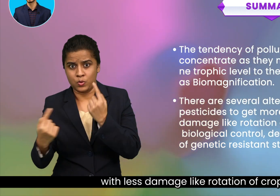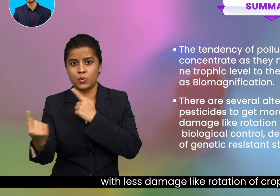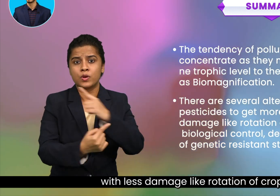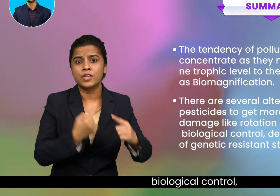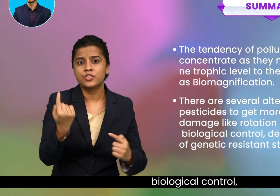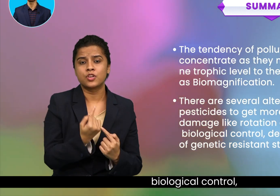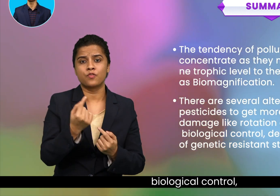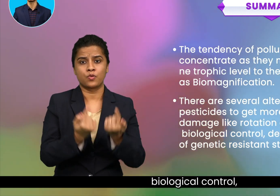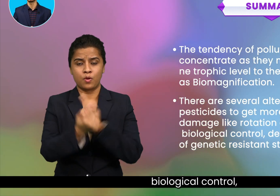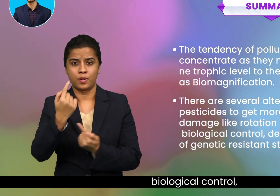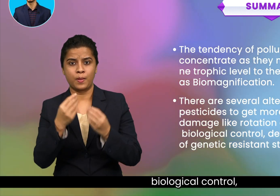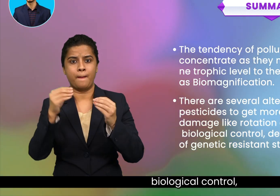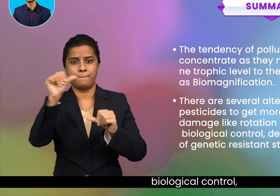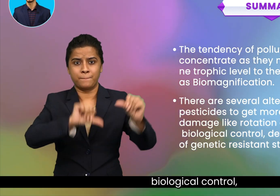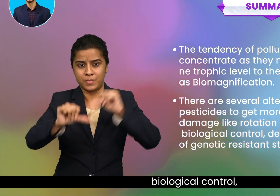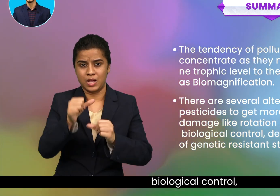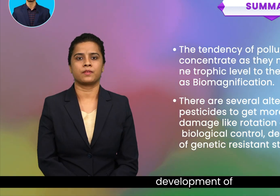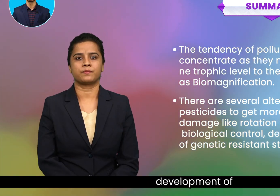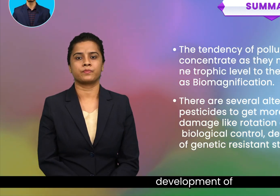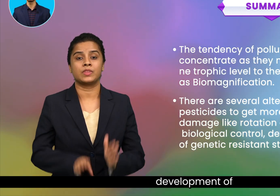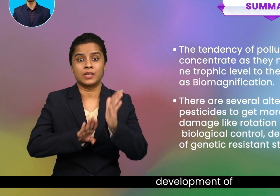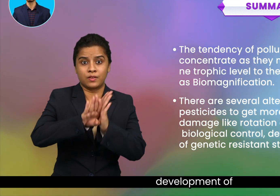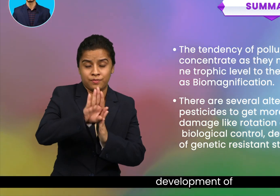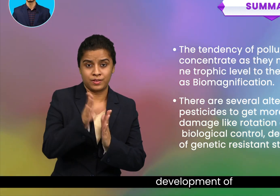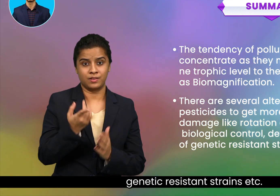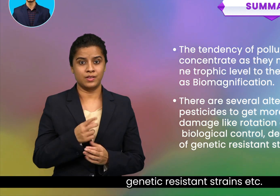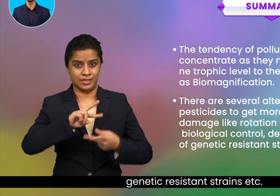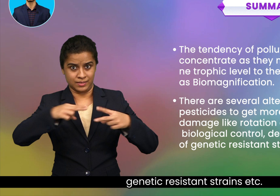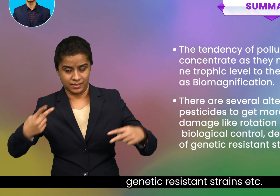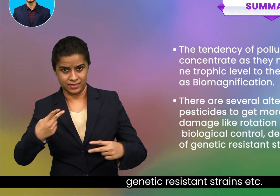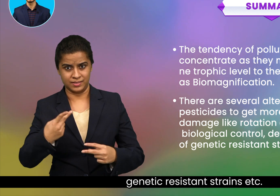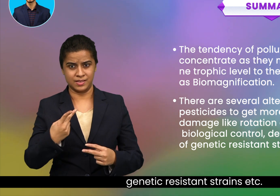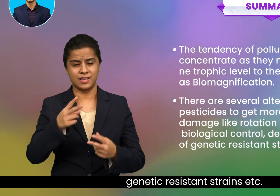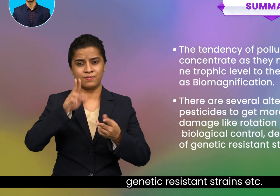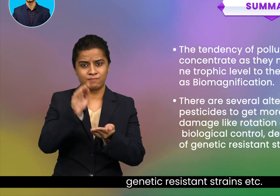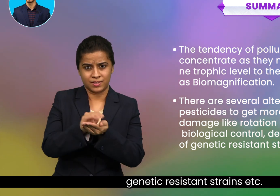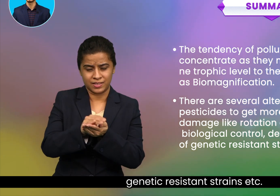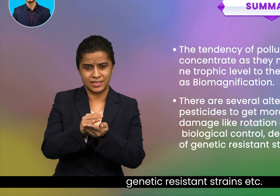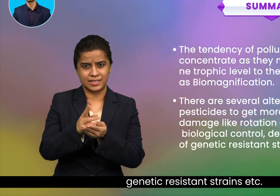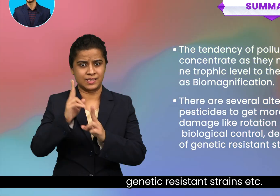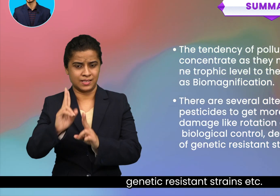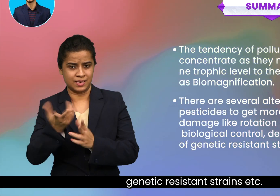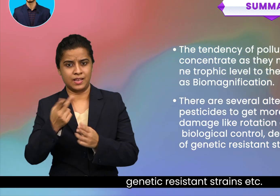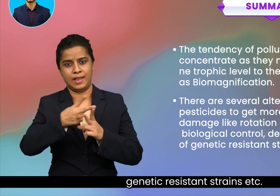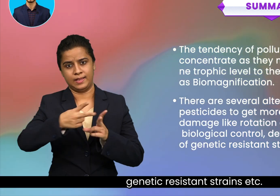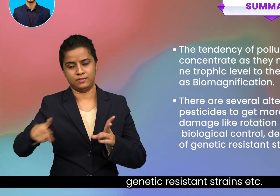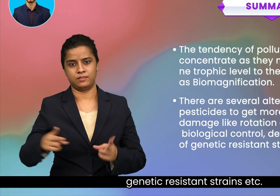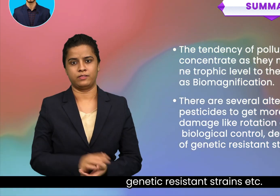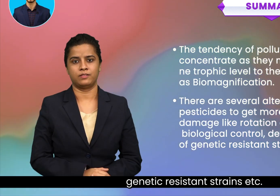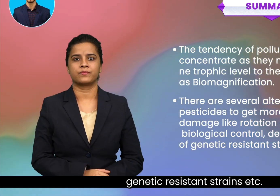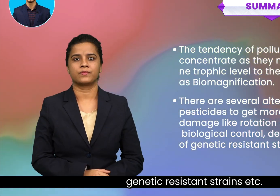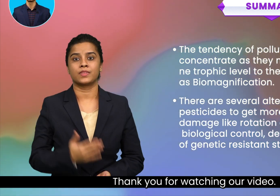crops, biological control, development of genetic resistant strains, etc.